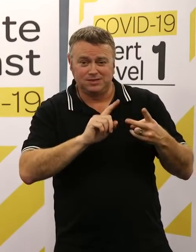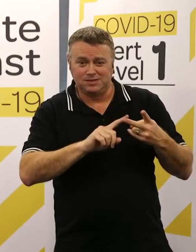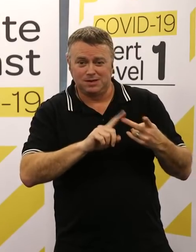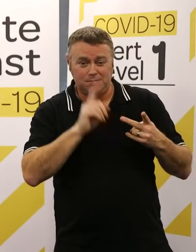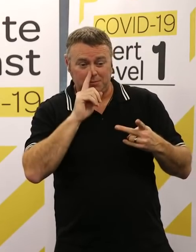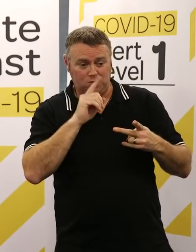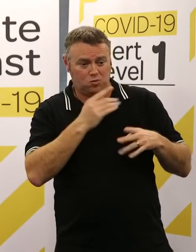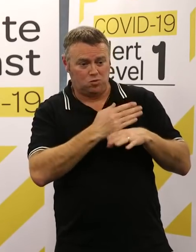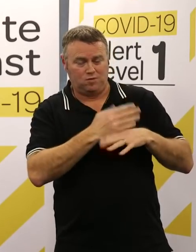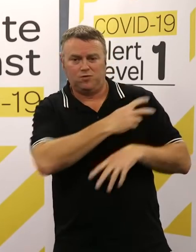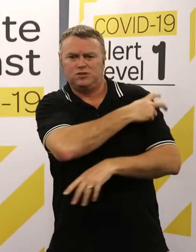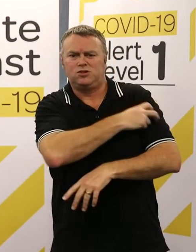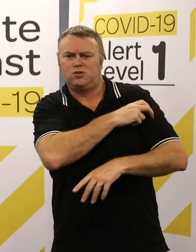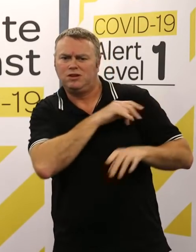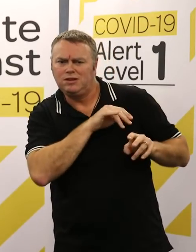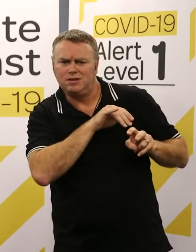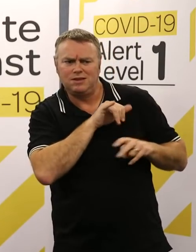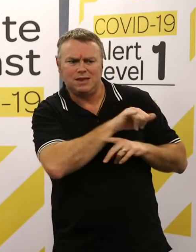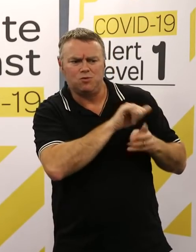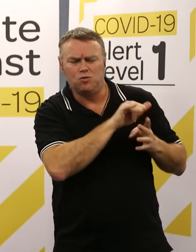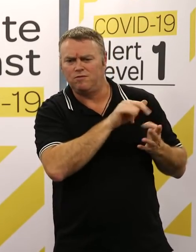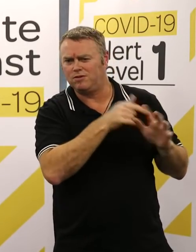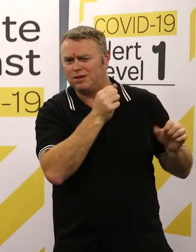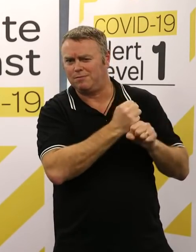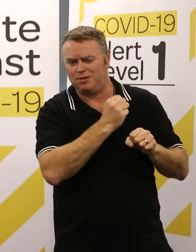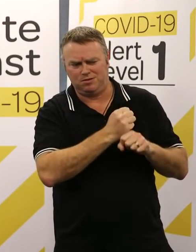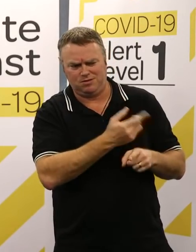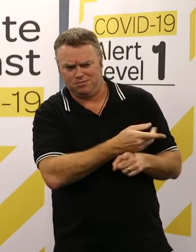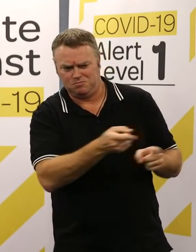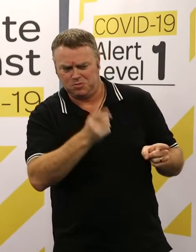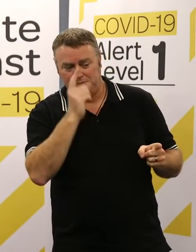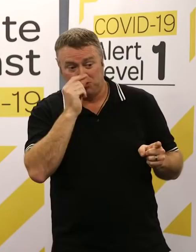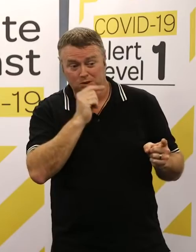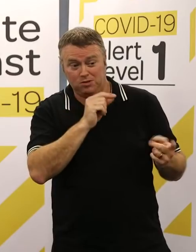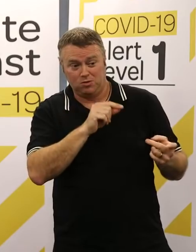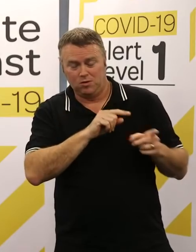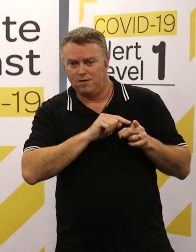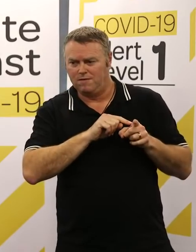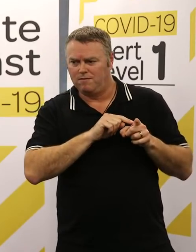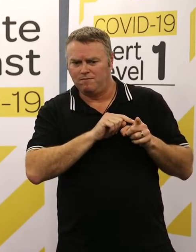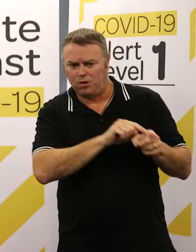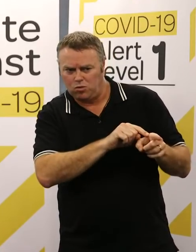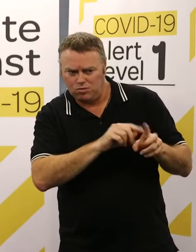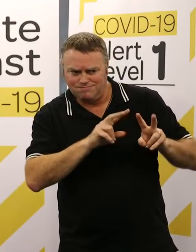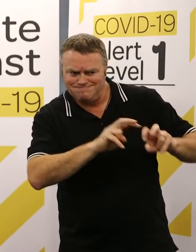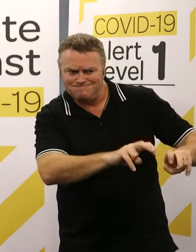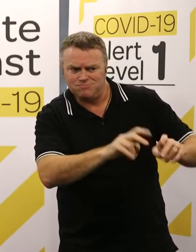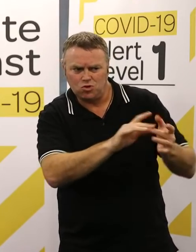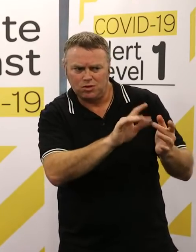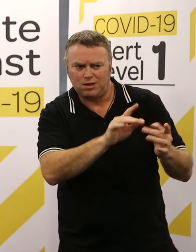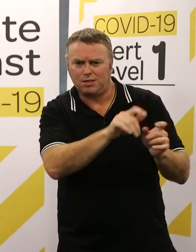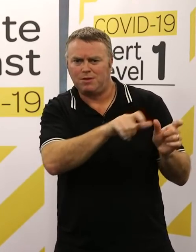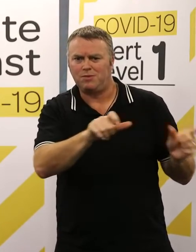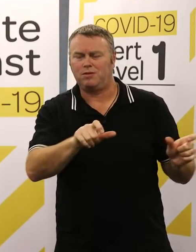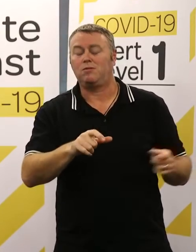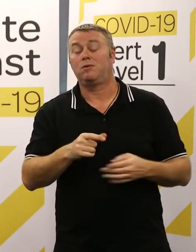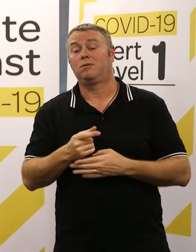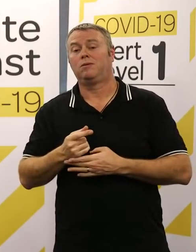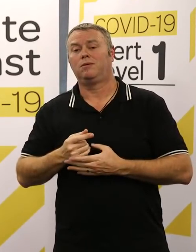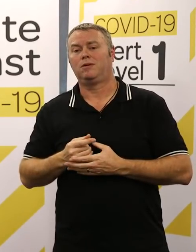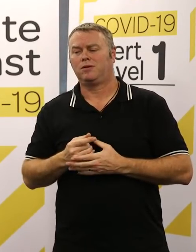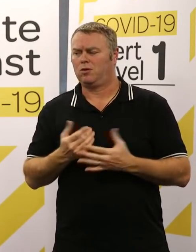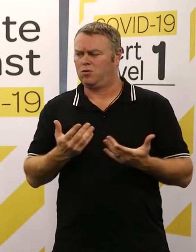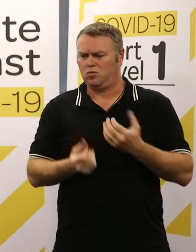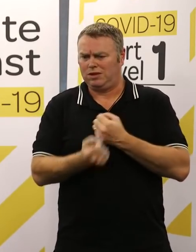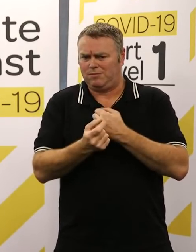of ignore these pleas to get in touch with Helpline? Yeah, so we'll make a decision around that. But what I do want to emphasise is now all